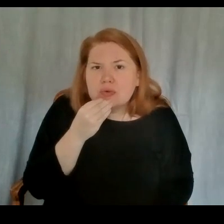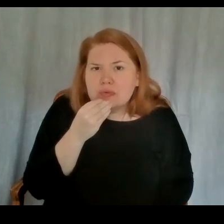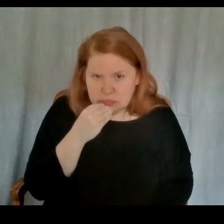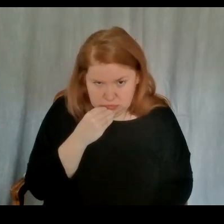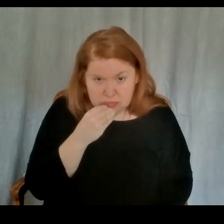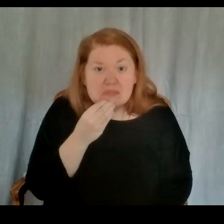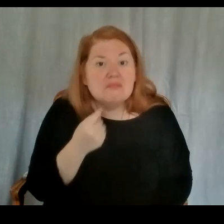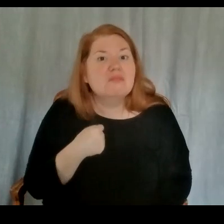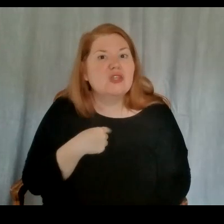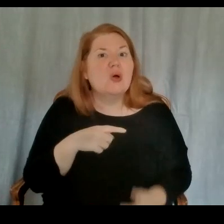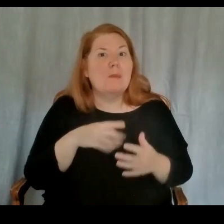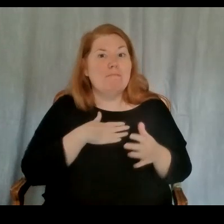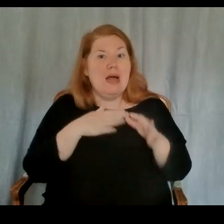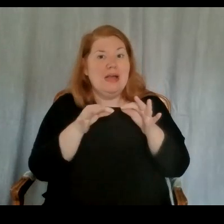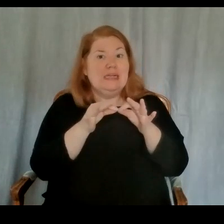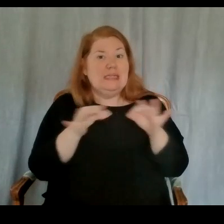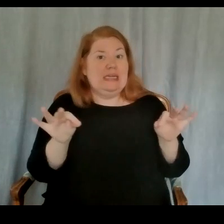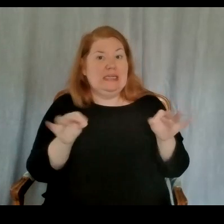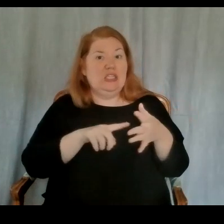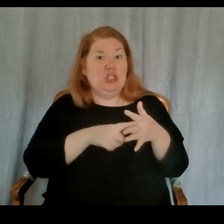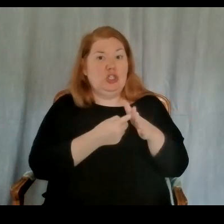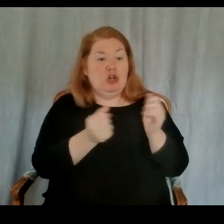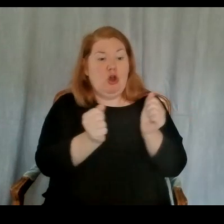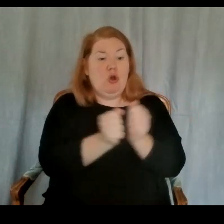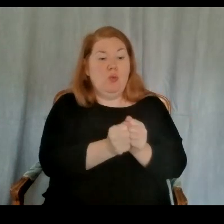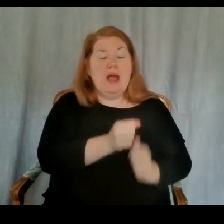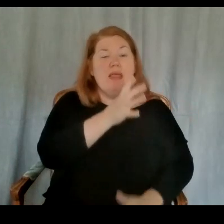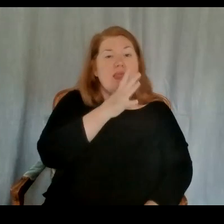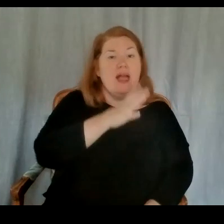you use a capital letter. Ladybugs.